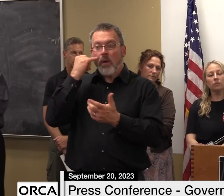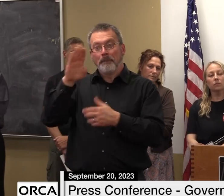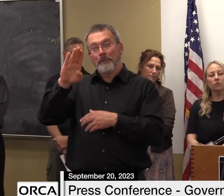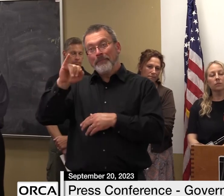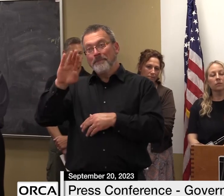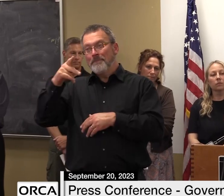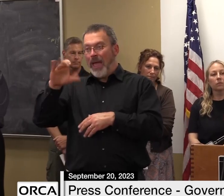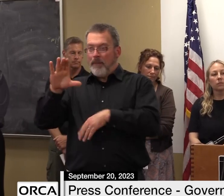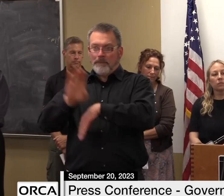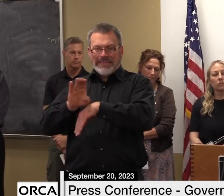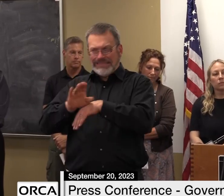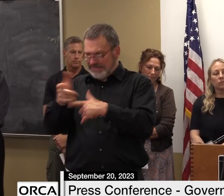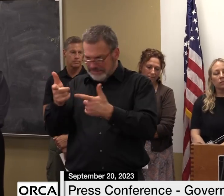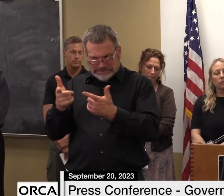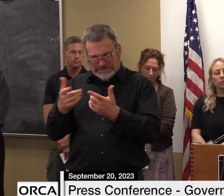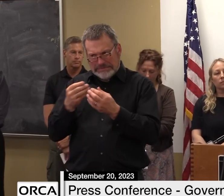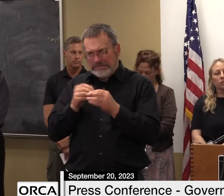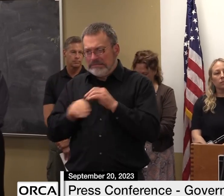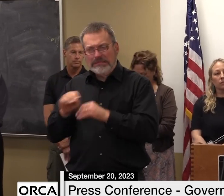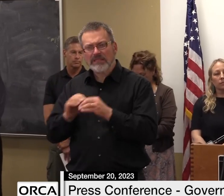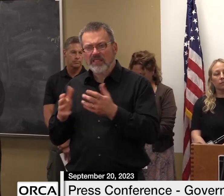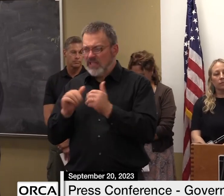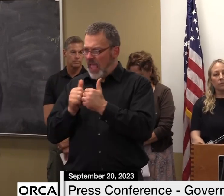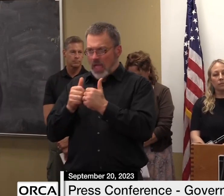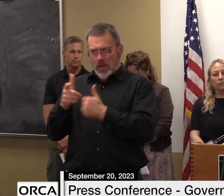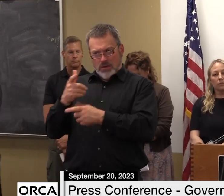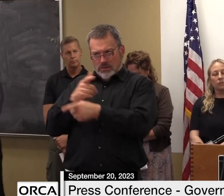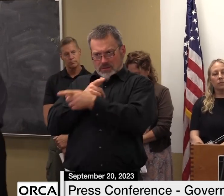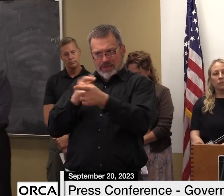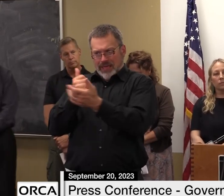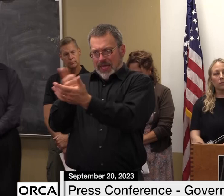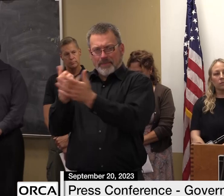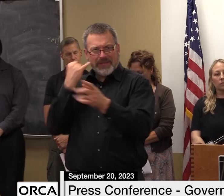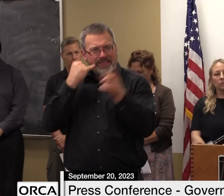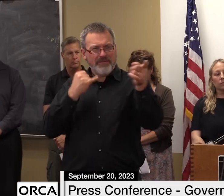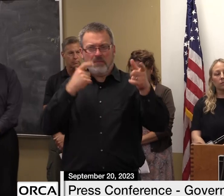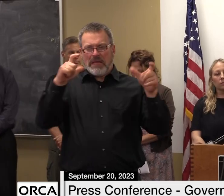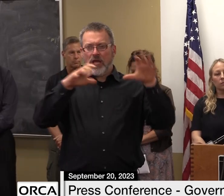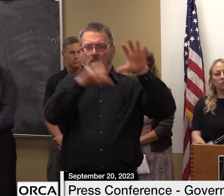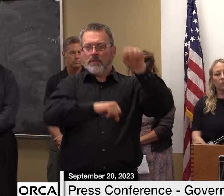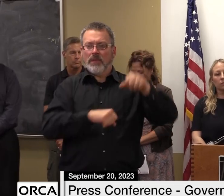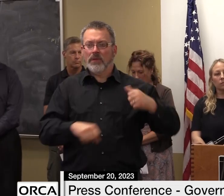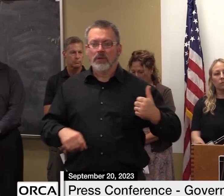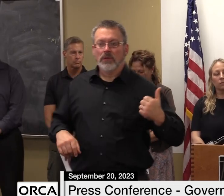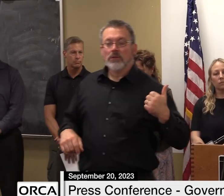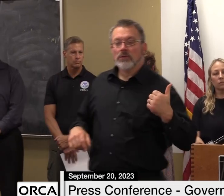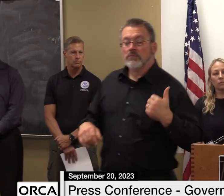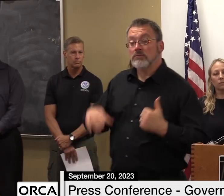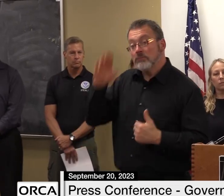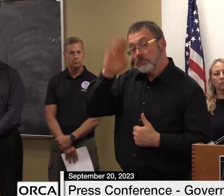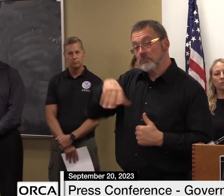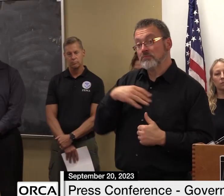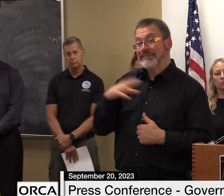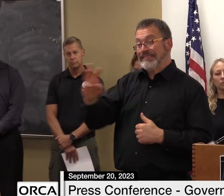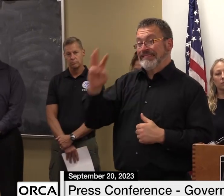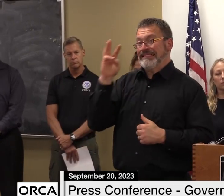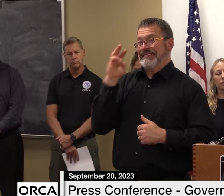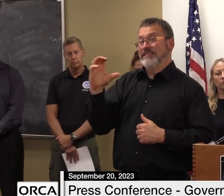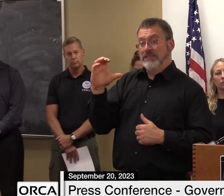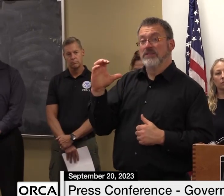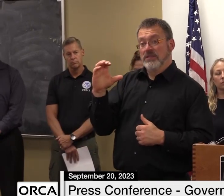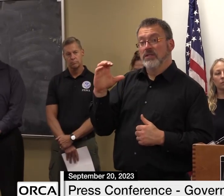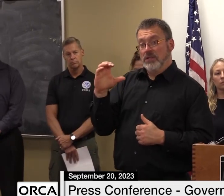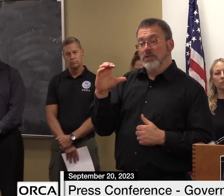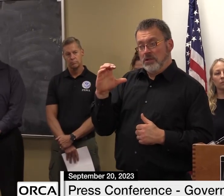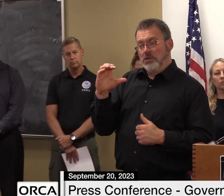so there of the 600 applications, there's only about 20 that are the over $1 million worth of damage. That